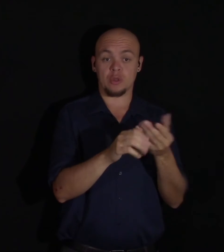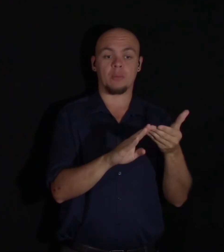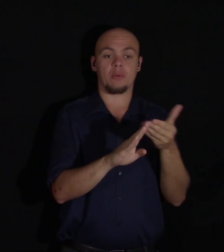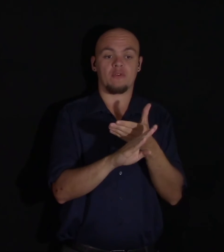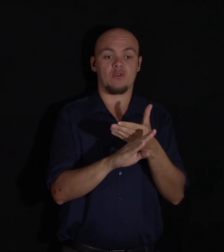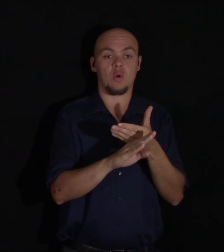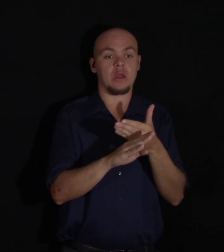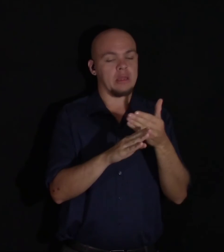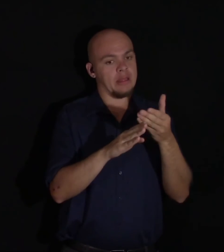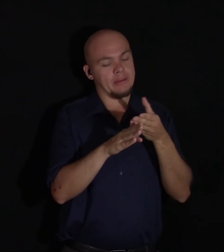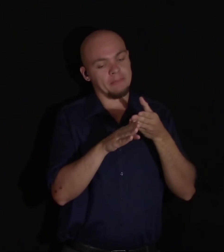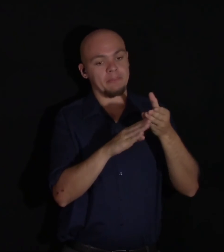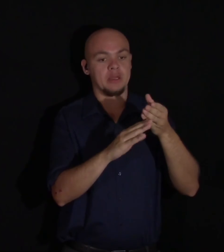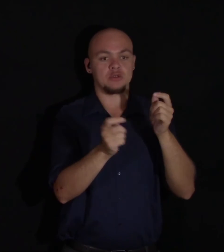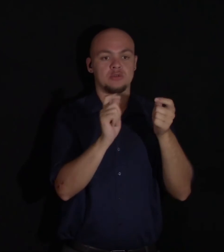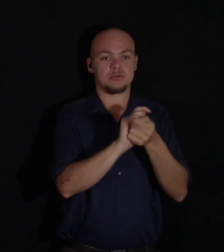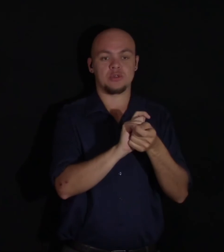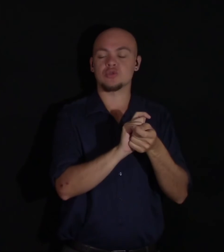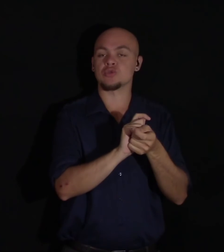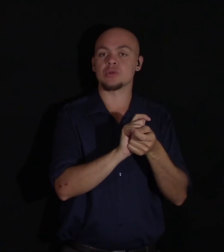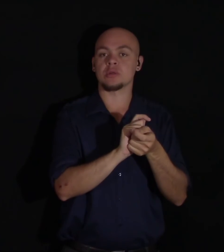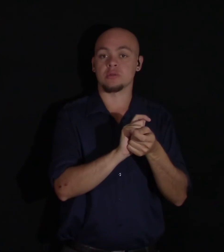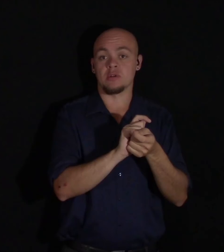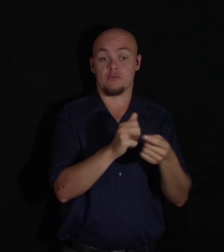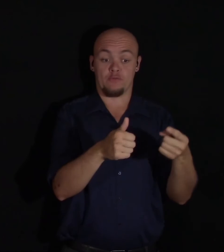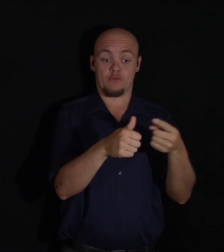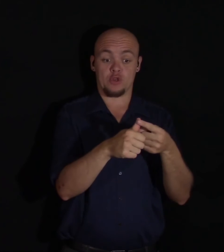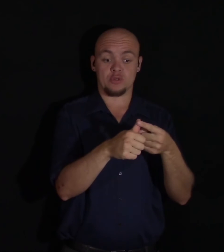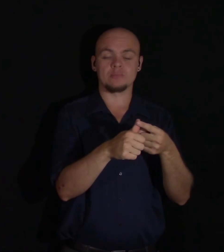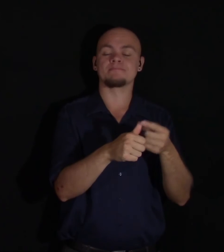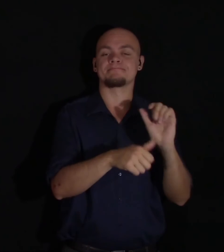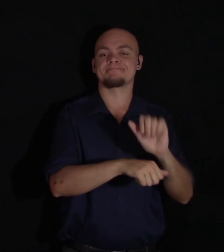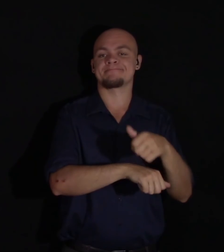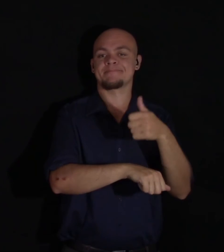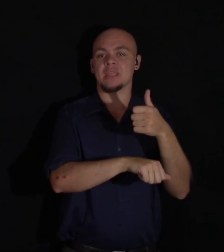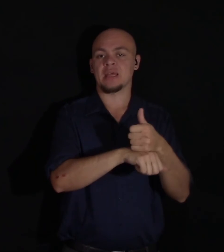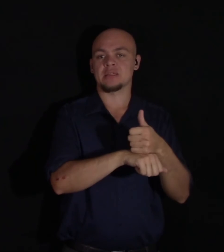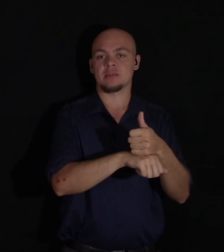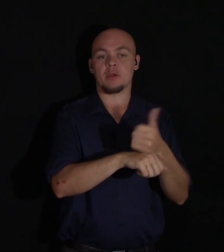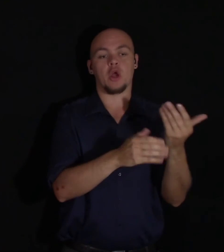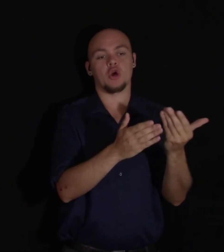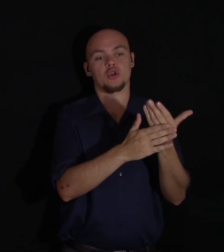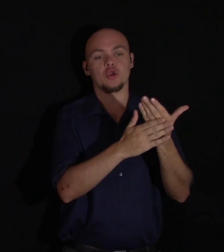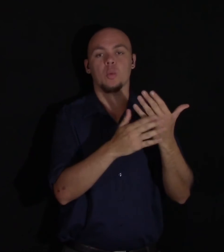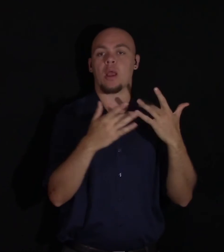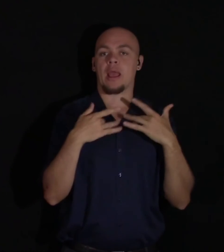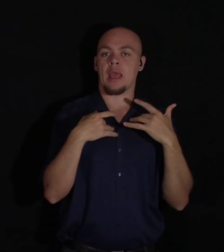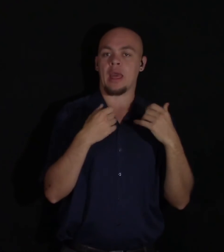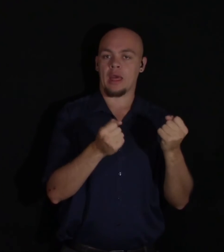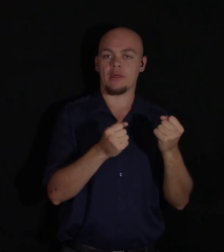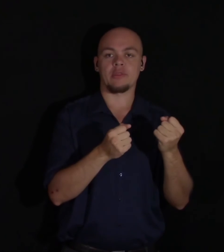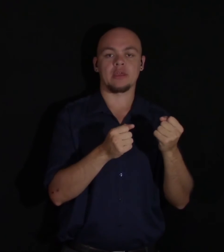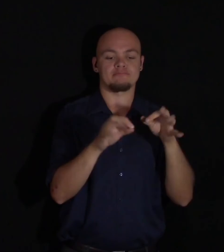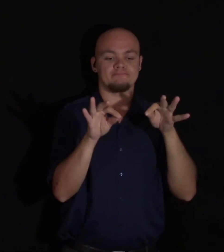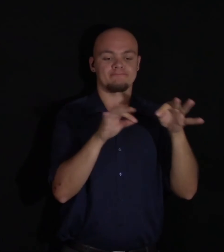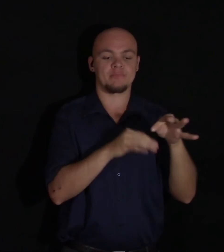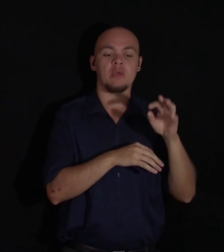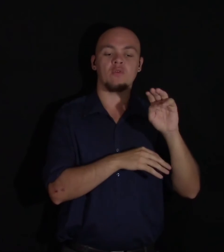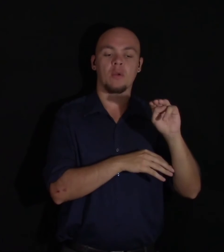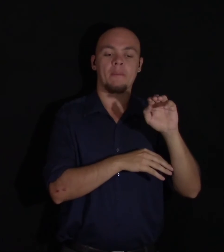major course of actions is taken is to establish a newer and healthier definition for